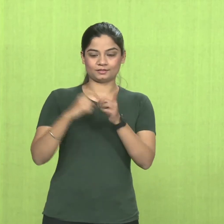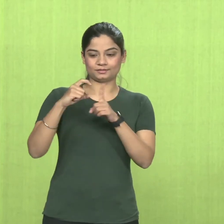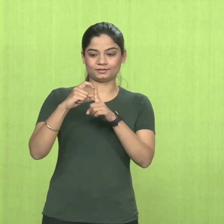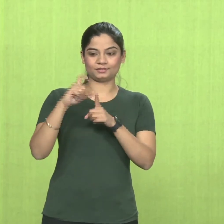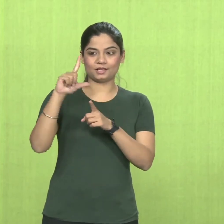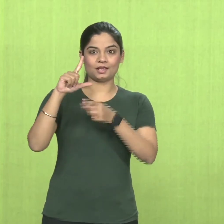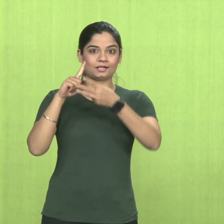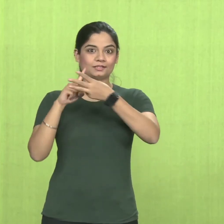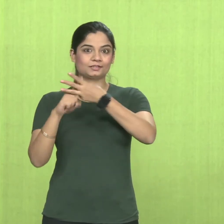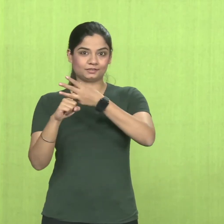Curdle.